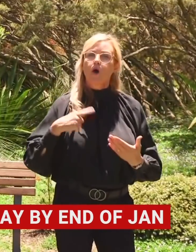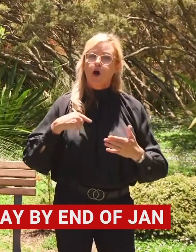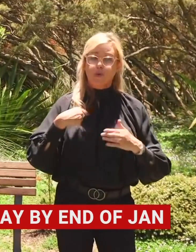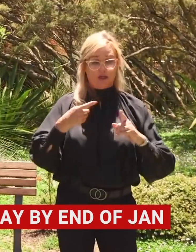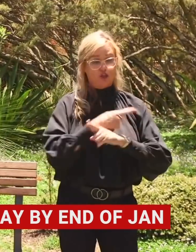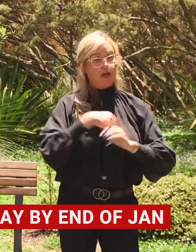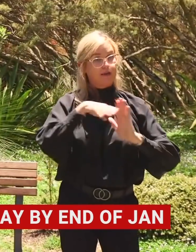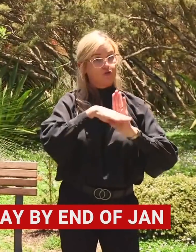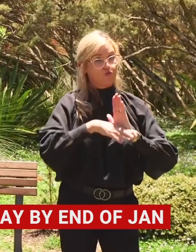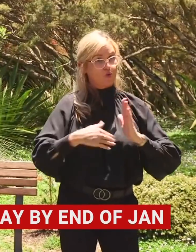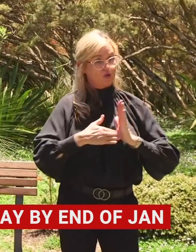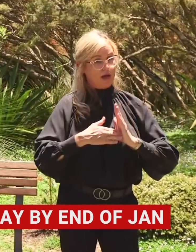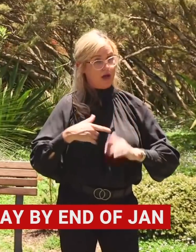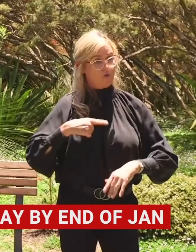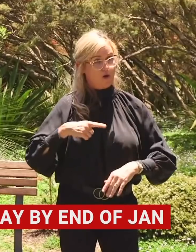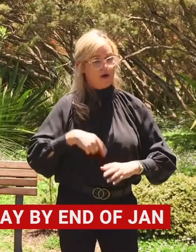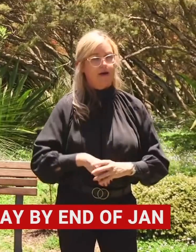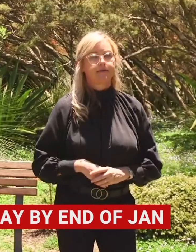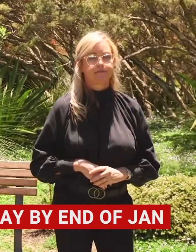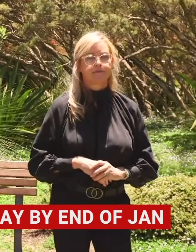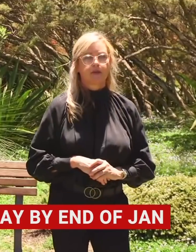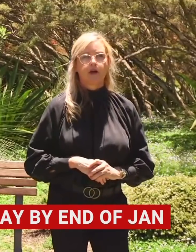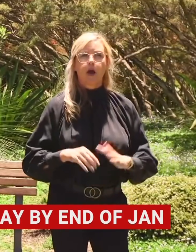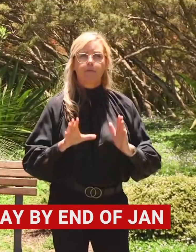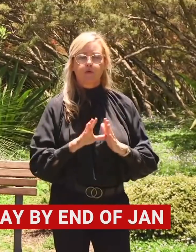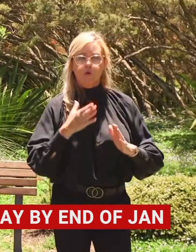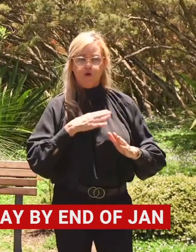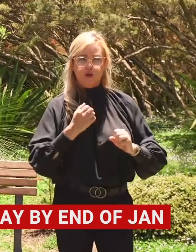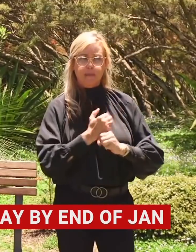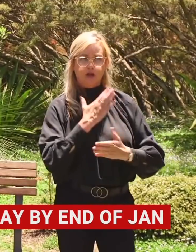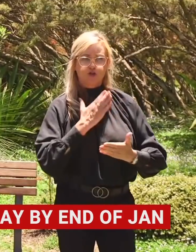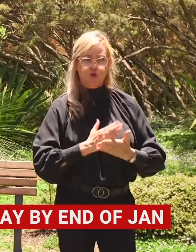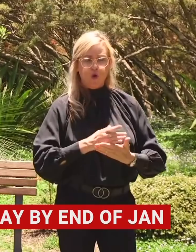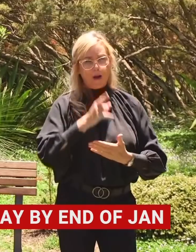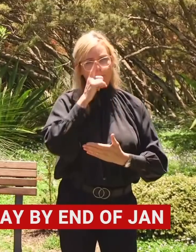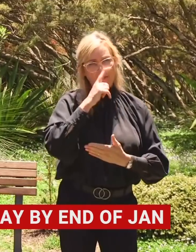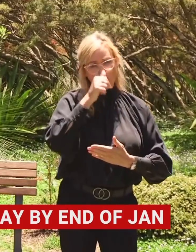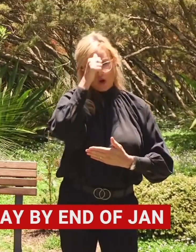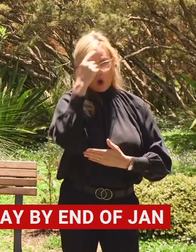that we reduce the definition or the capture of those people as close